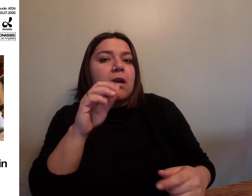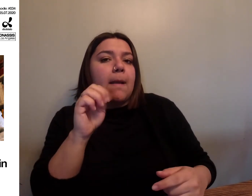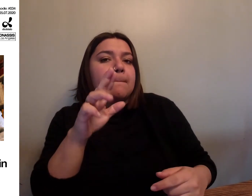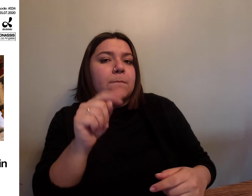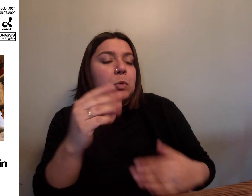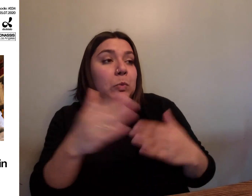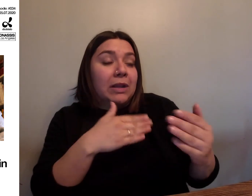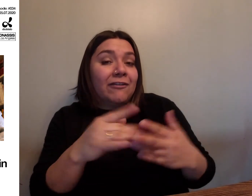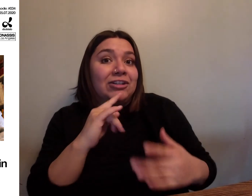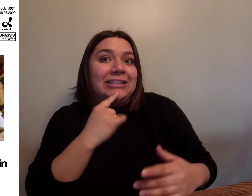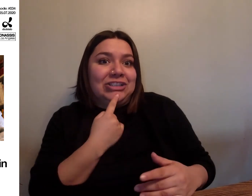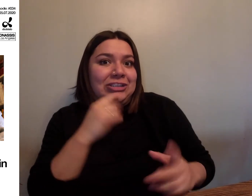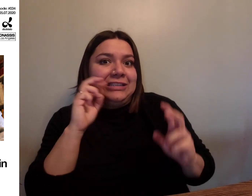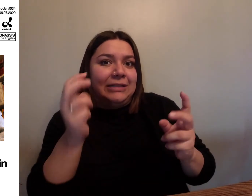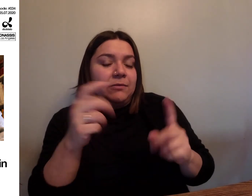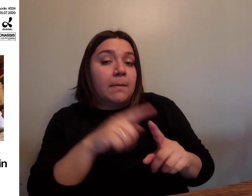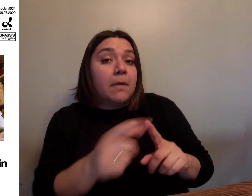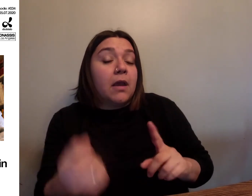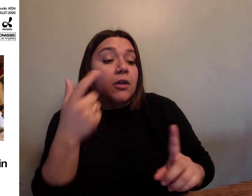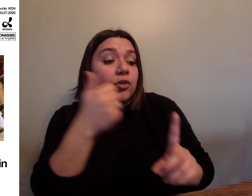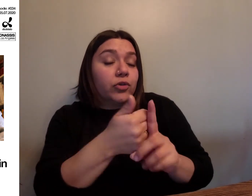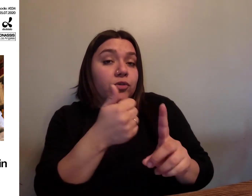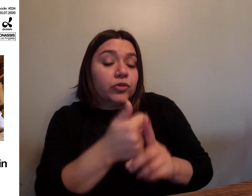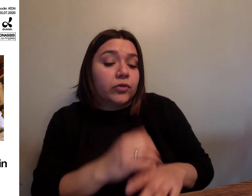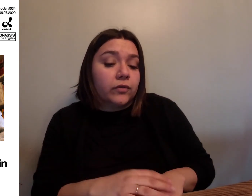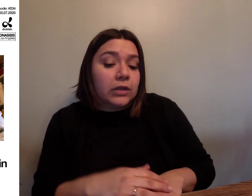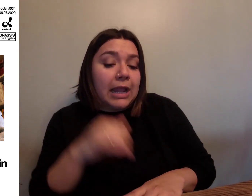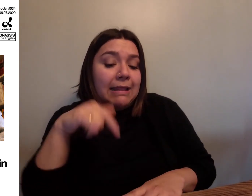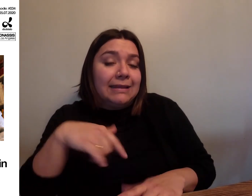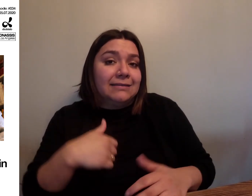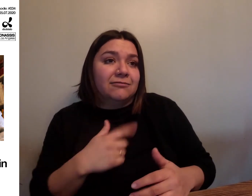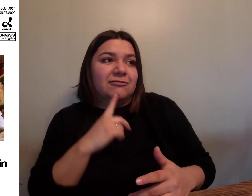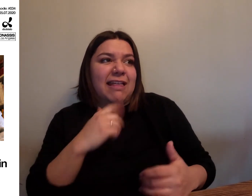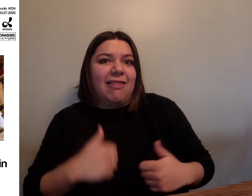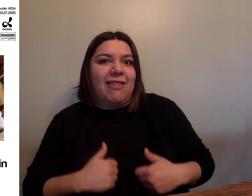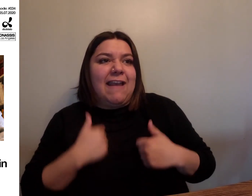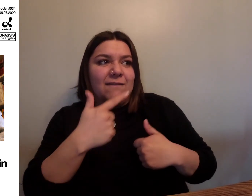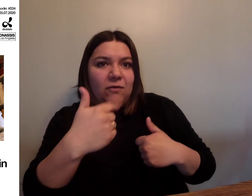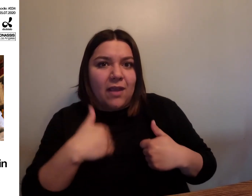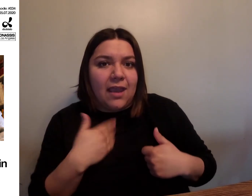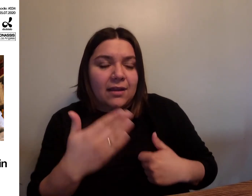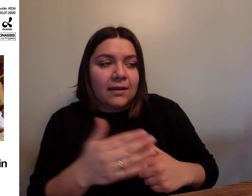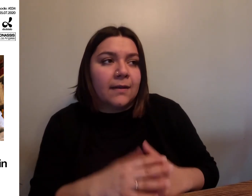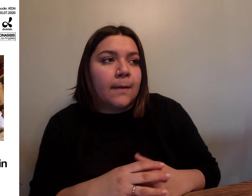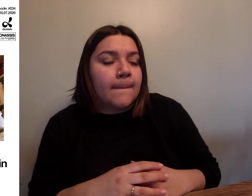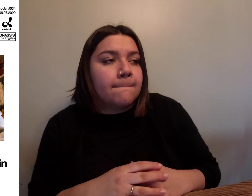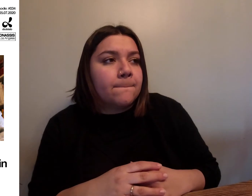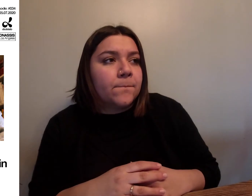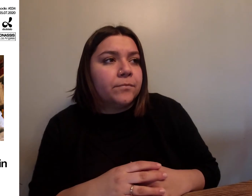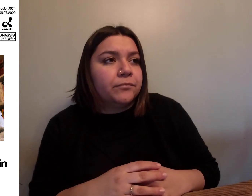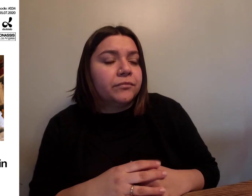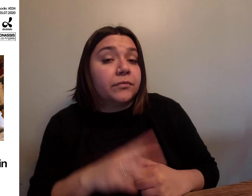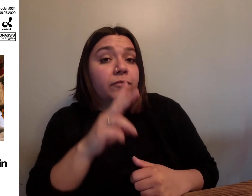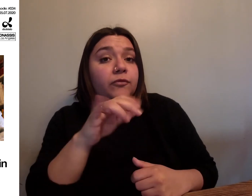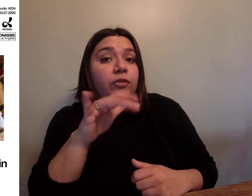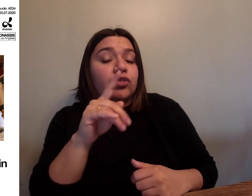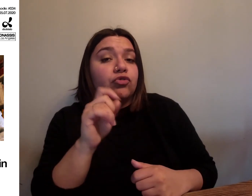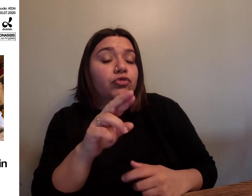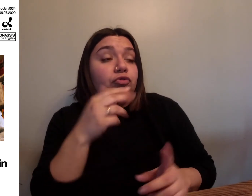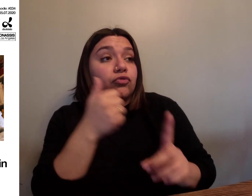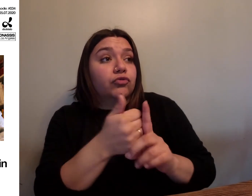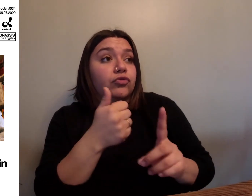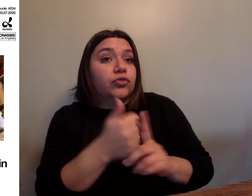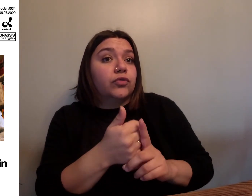however dire the subject may be. Have you, in this life you've had, Victor, have